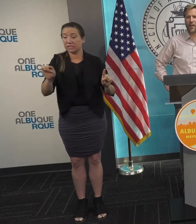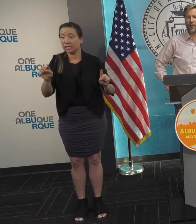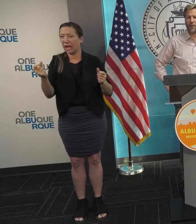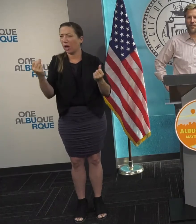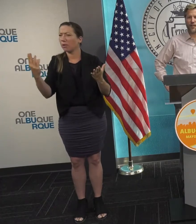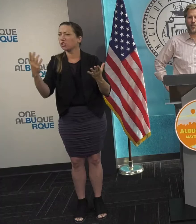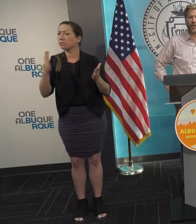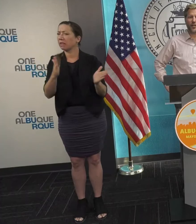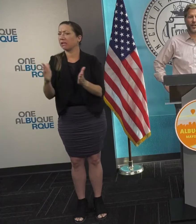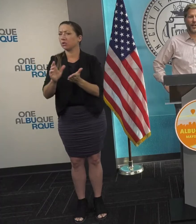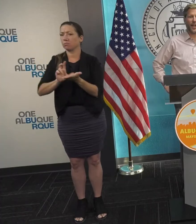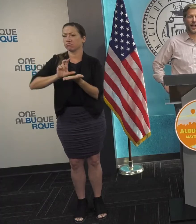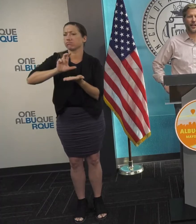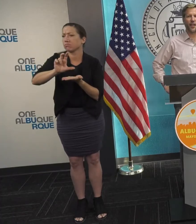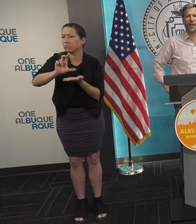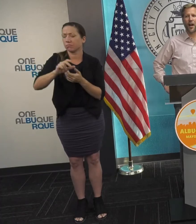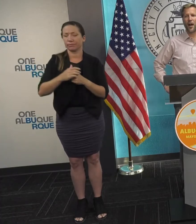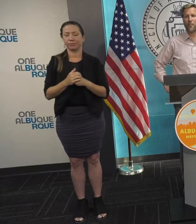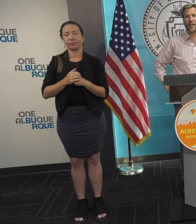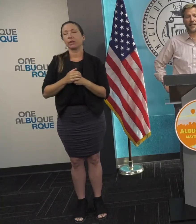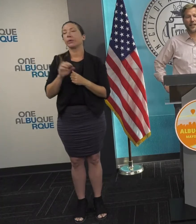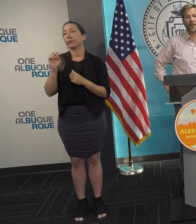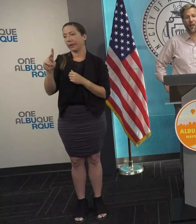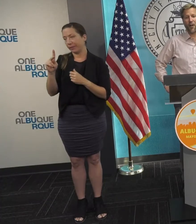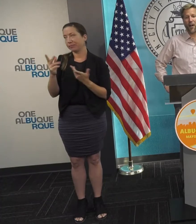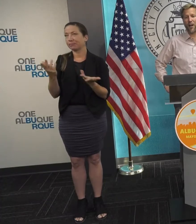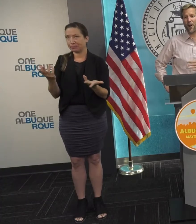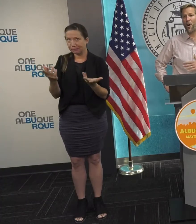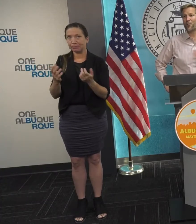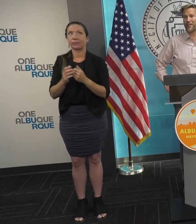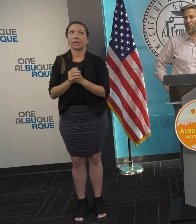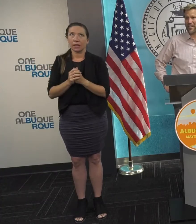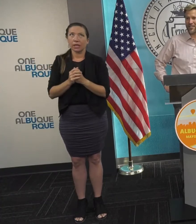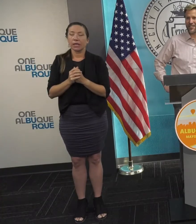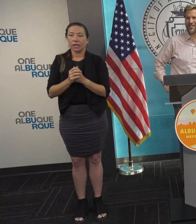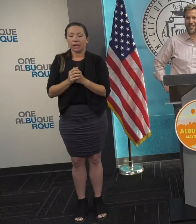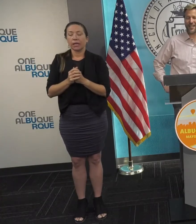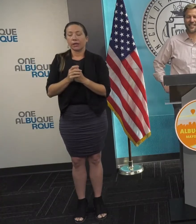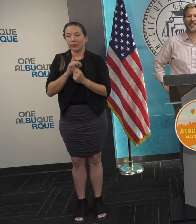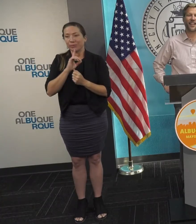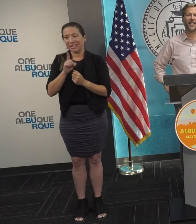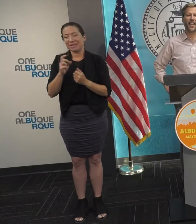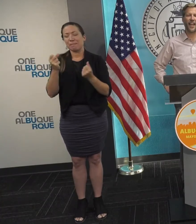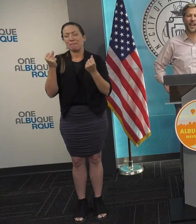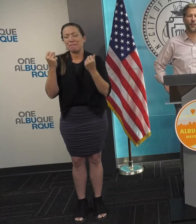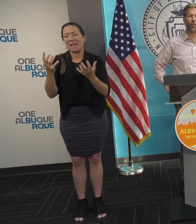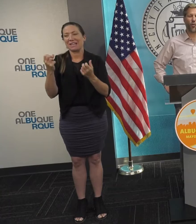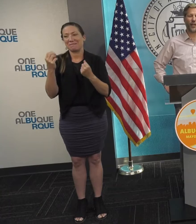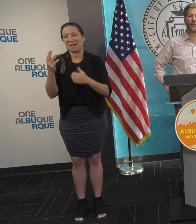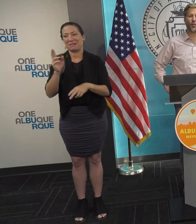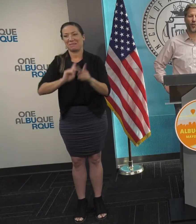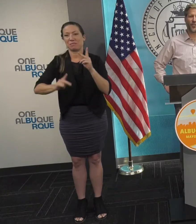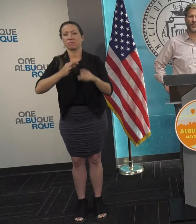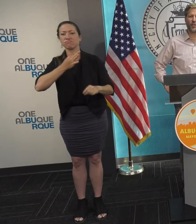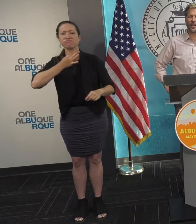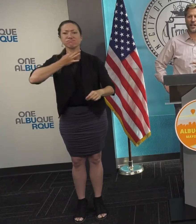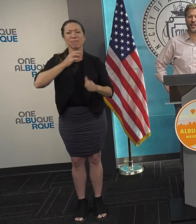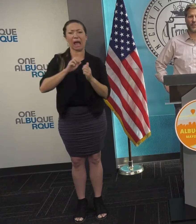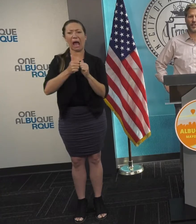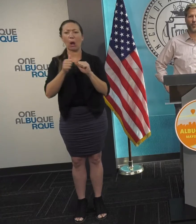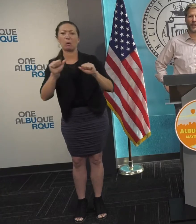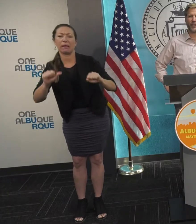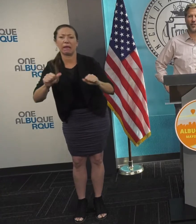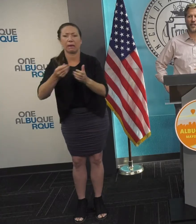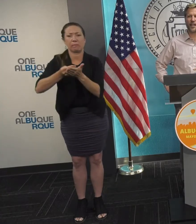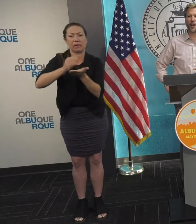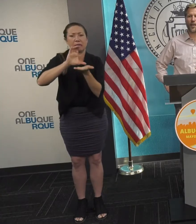usage for the $150 million, and basically there are a host of questions just like that. And we're working through them this week and next